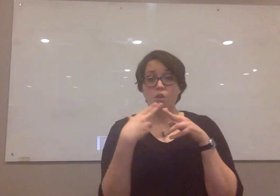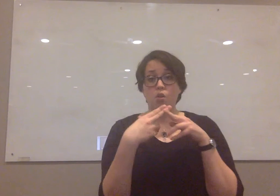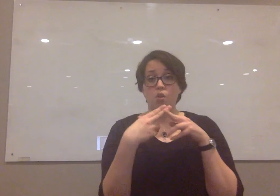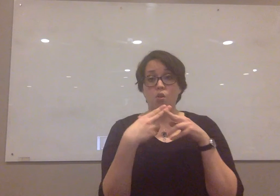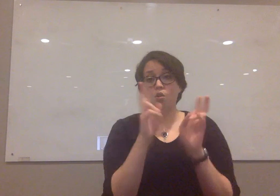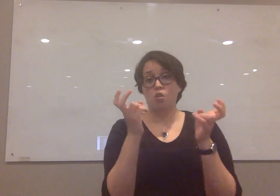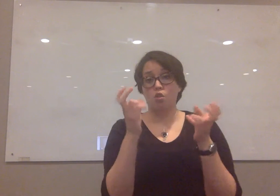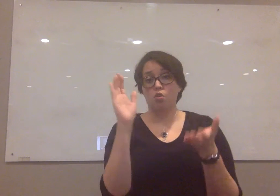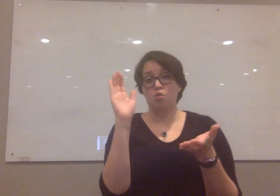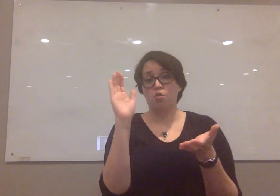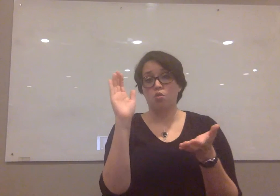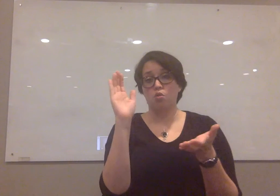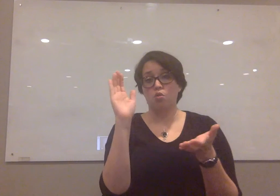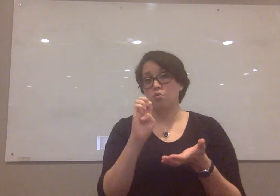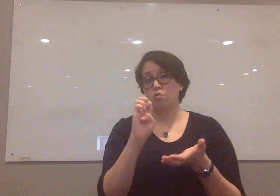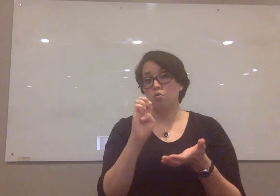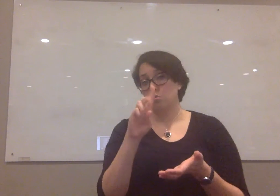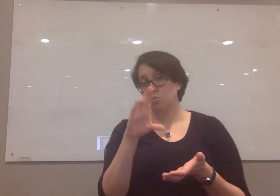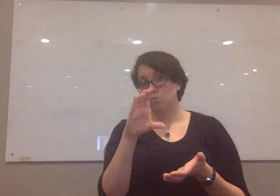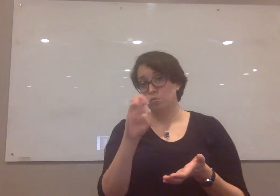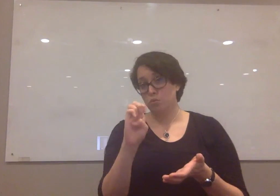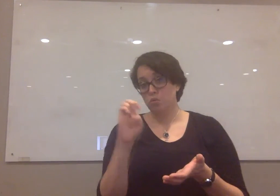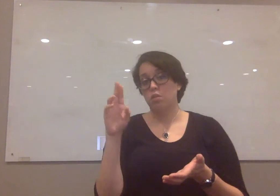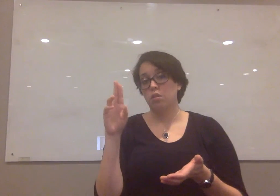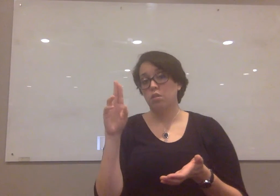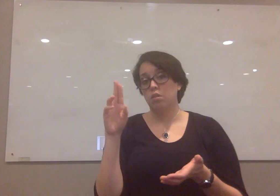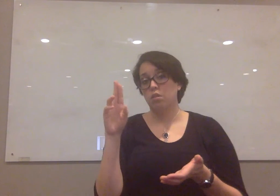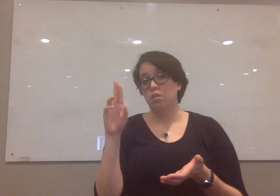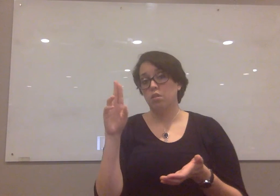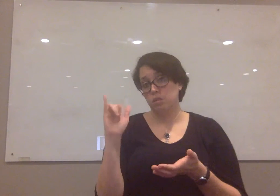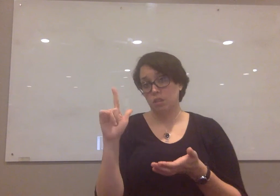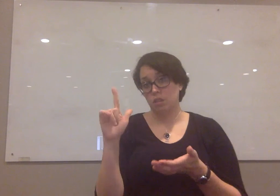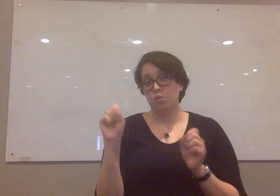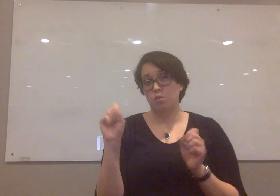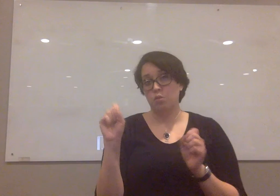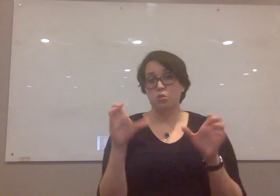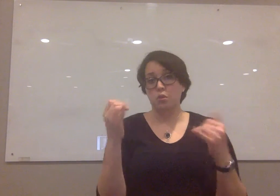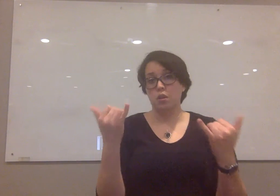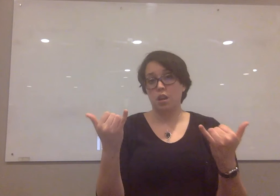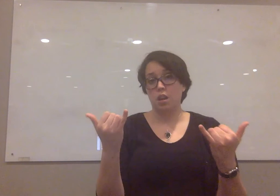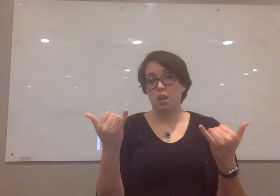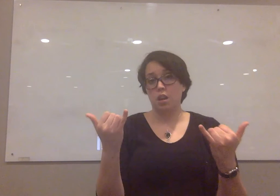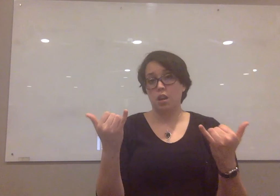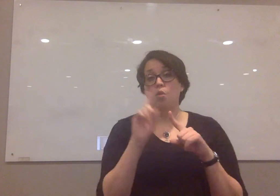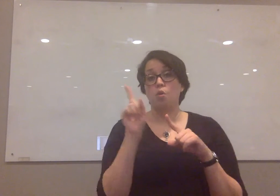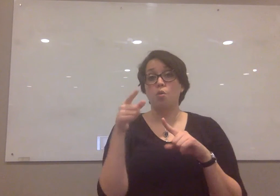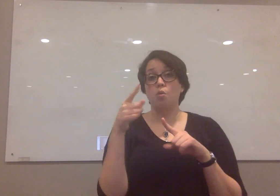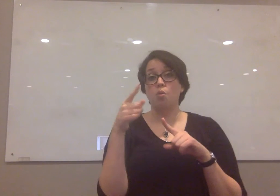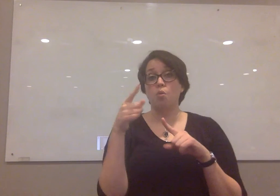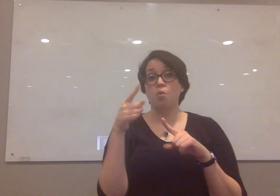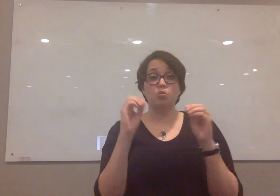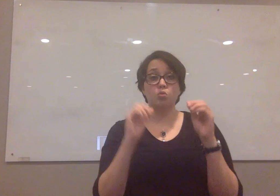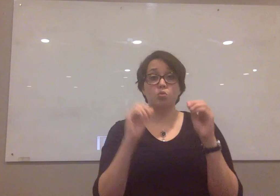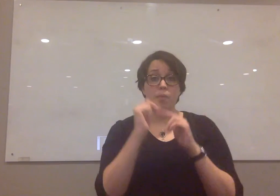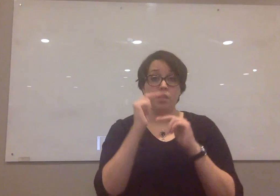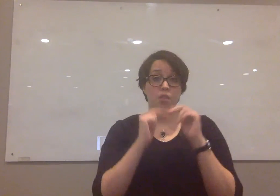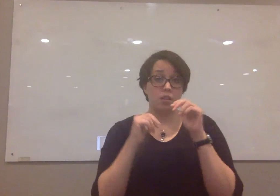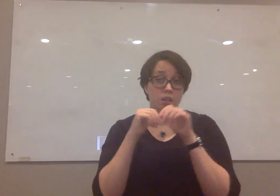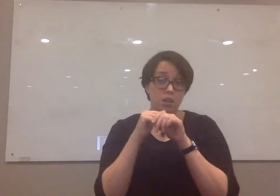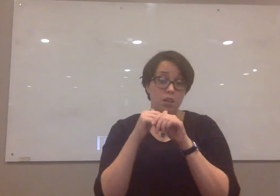noticed it, so you can actually do that now. Okay. The only thing that there isn't a built-in for, which I've had to use because I want to return